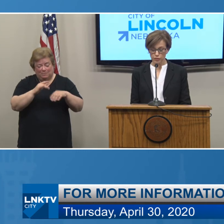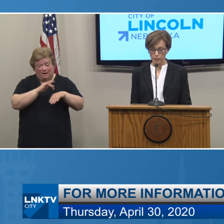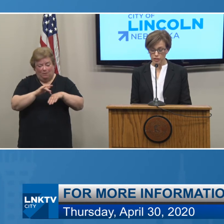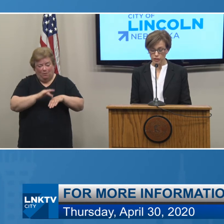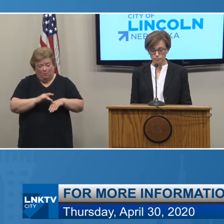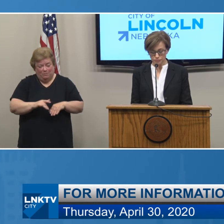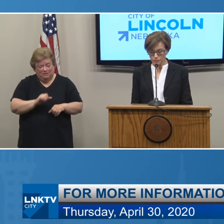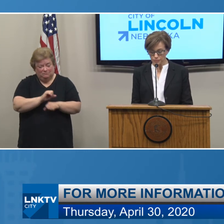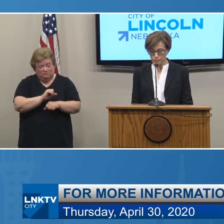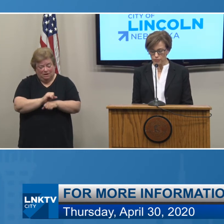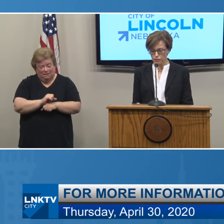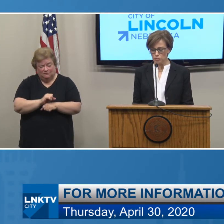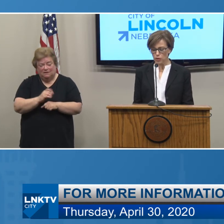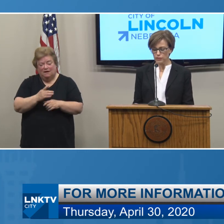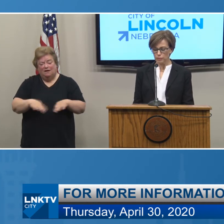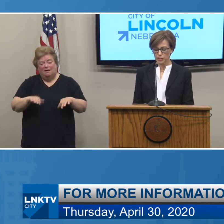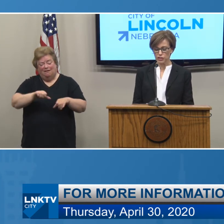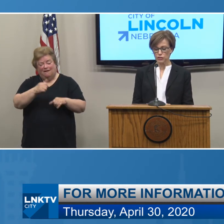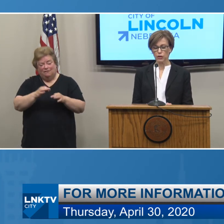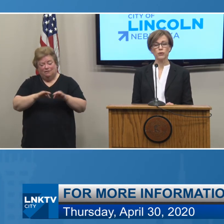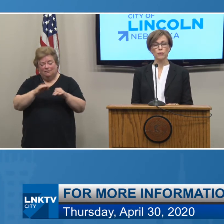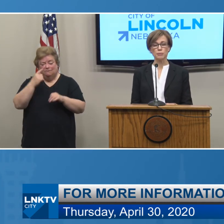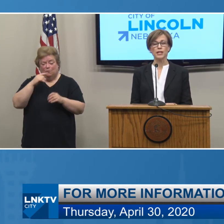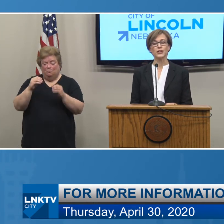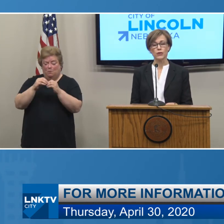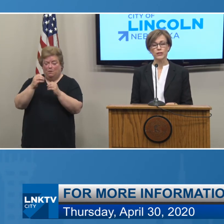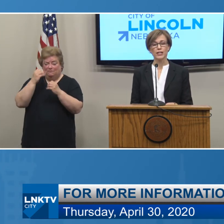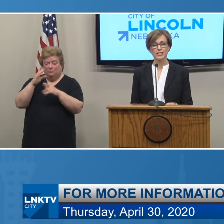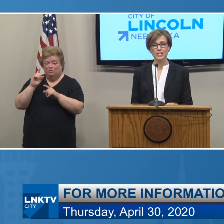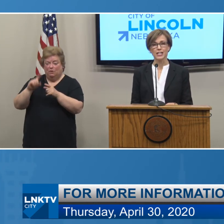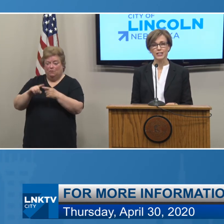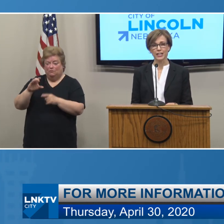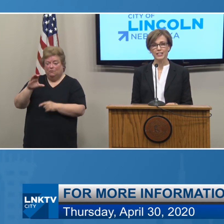relevant information. For more information, you can go to our website,